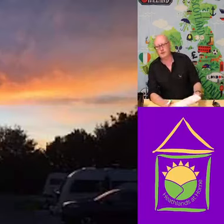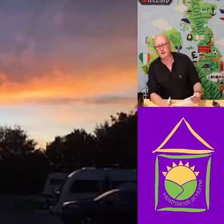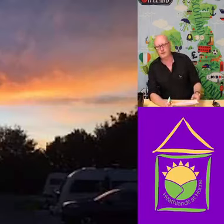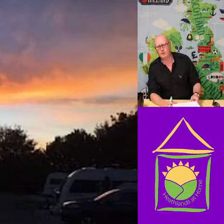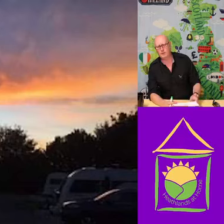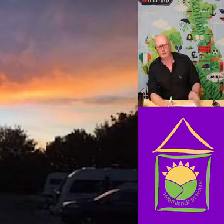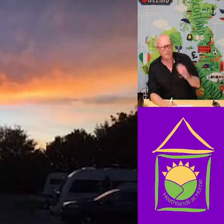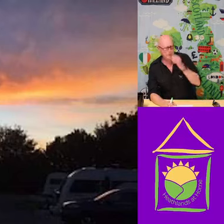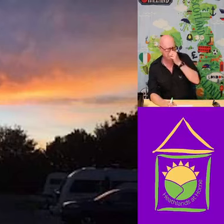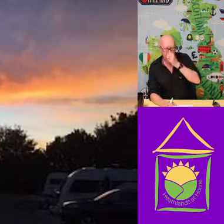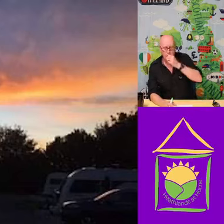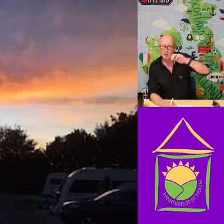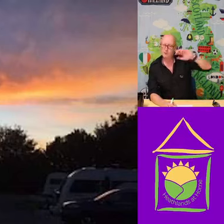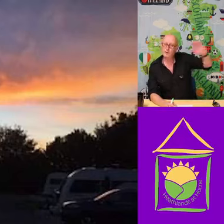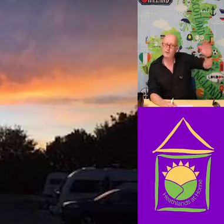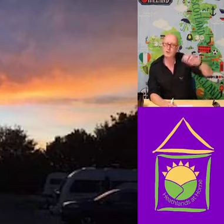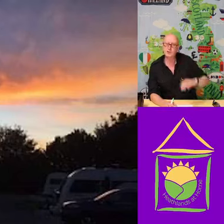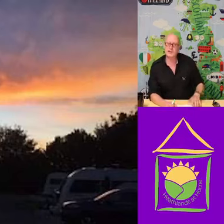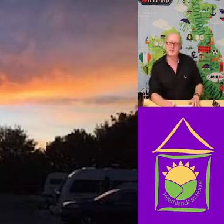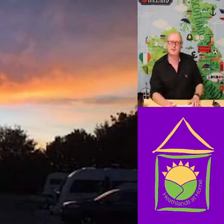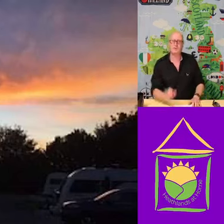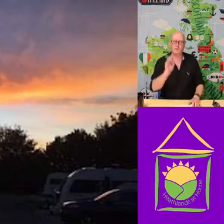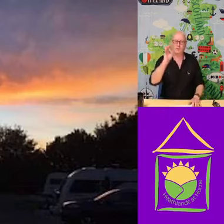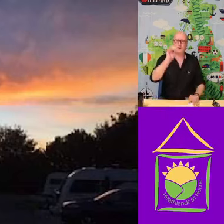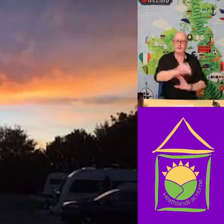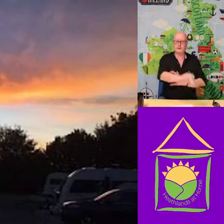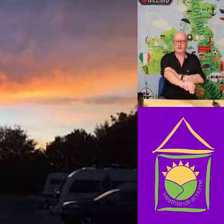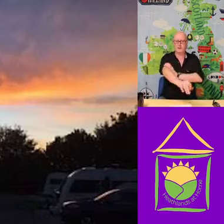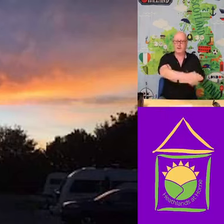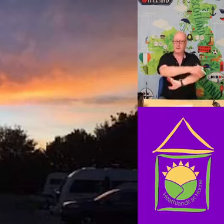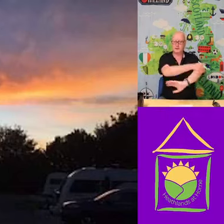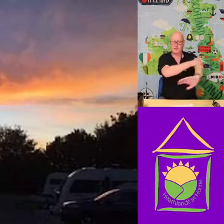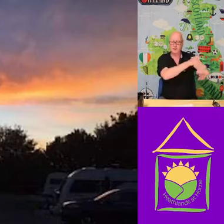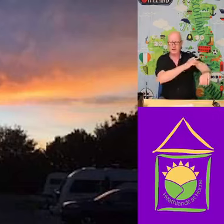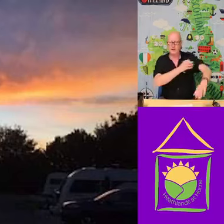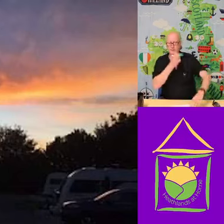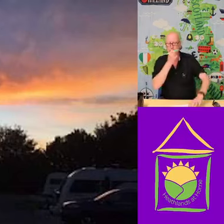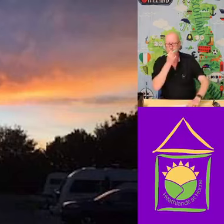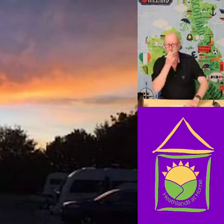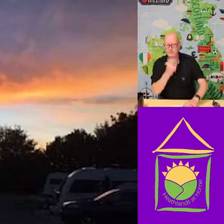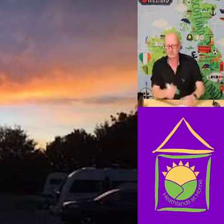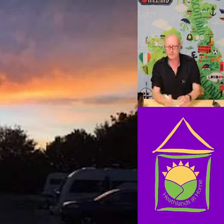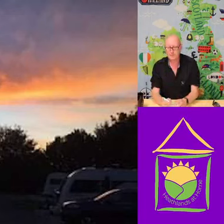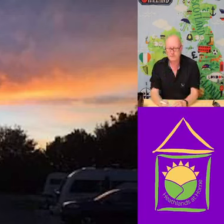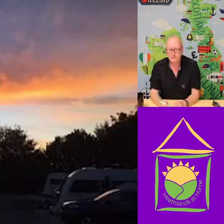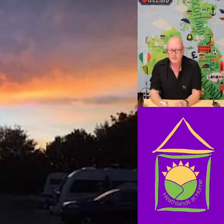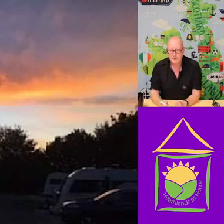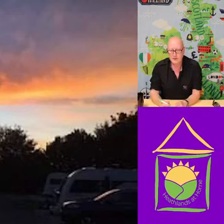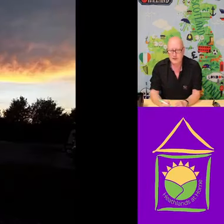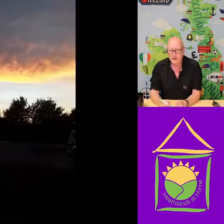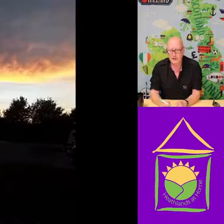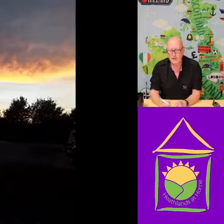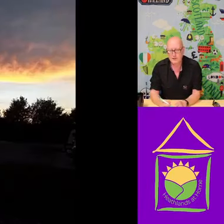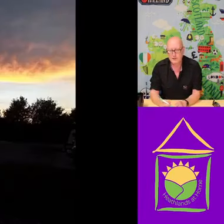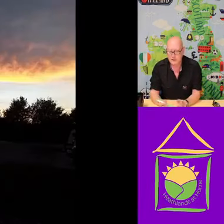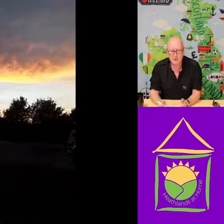think we've got a couple of them actually. I think you're a lovely sunset. This is from where they're staying. You ask and you shall receive. Exactly. Aye. There's another